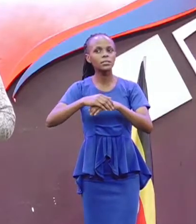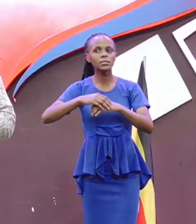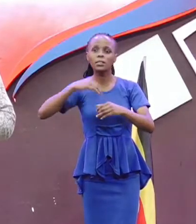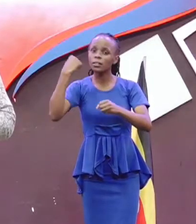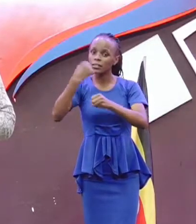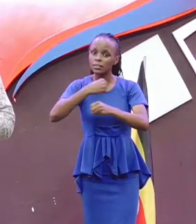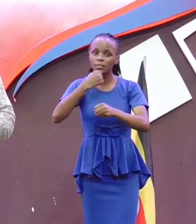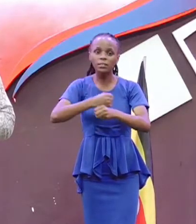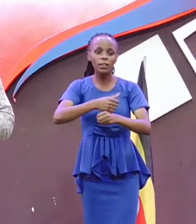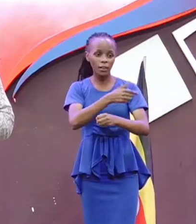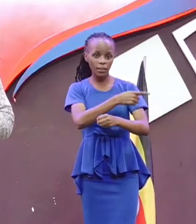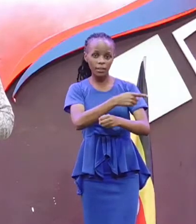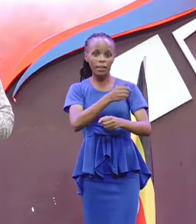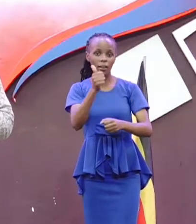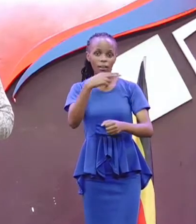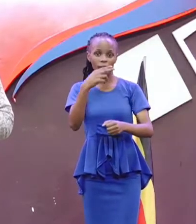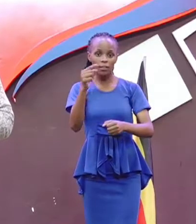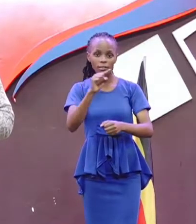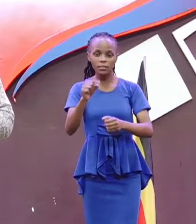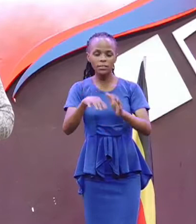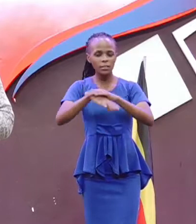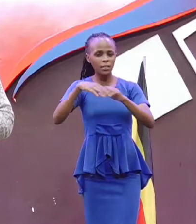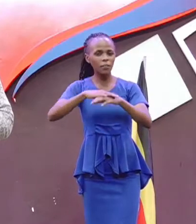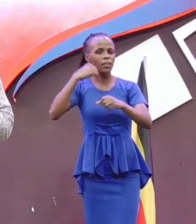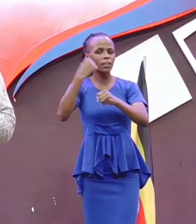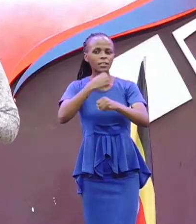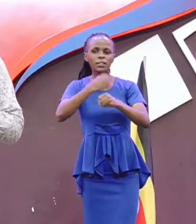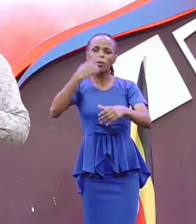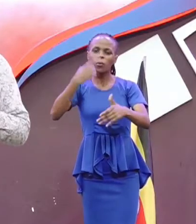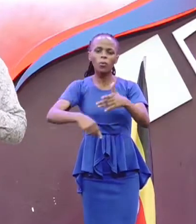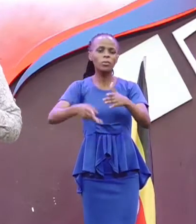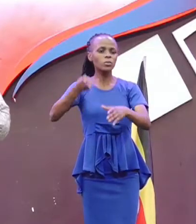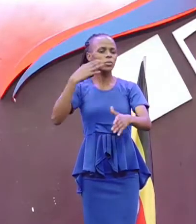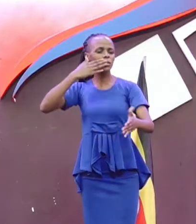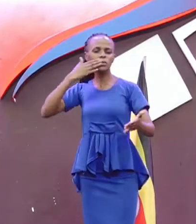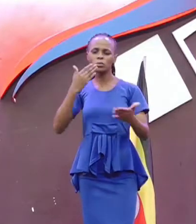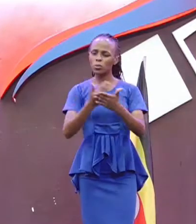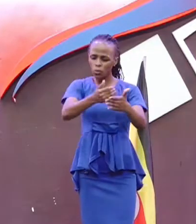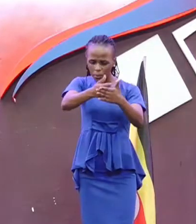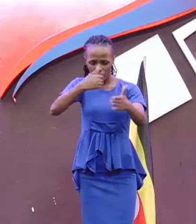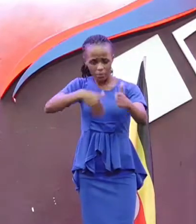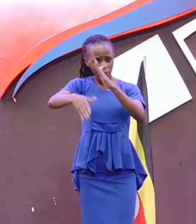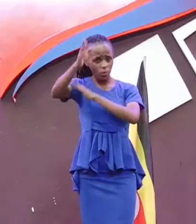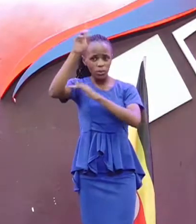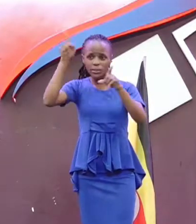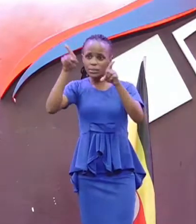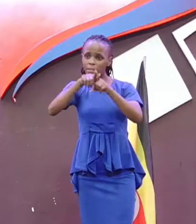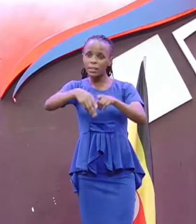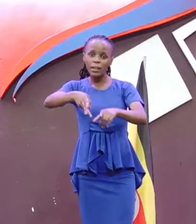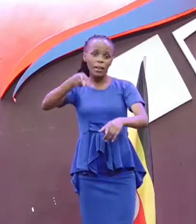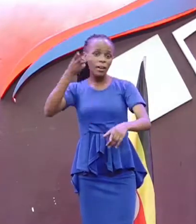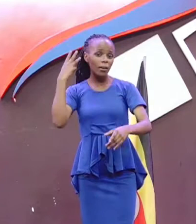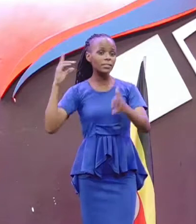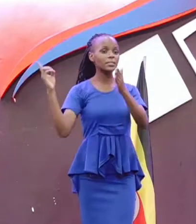byali ebirungi mu maso ga Mukama nga Dawudi kitaawe. The Bible says that